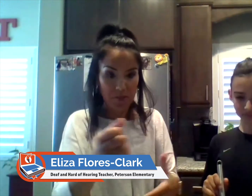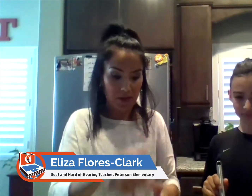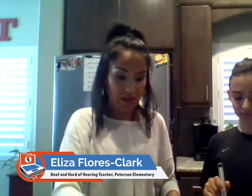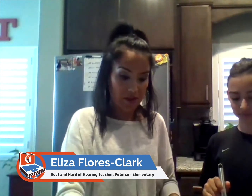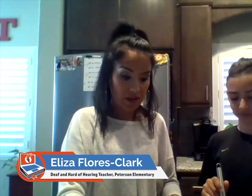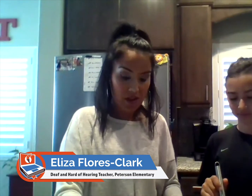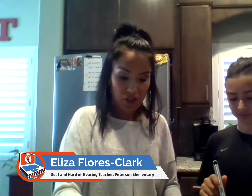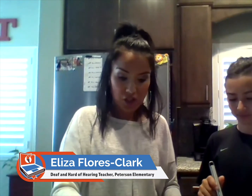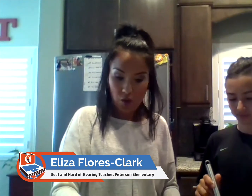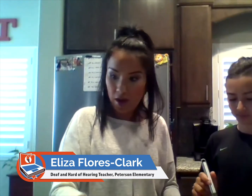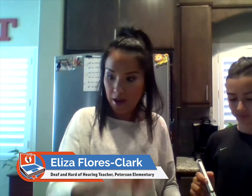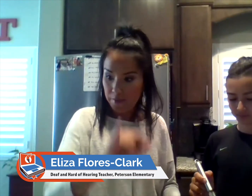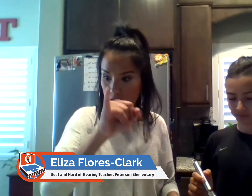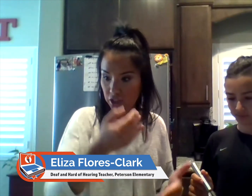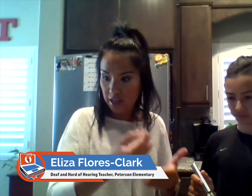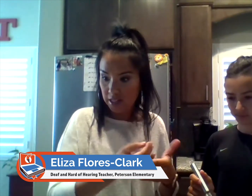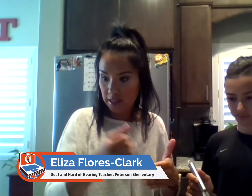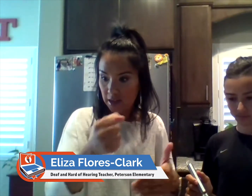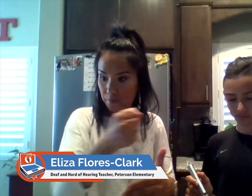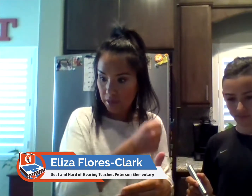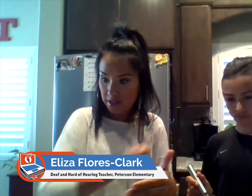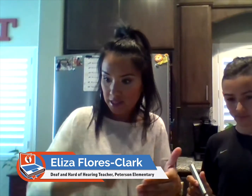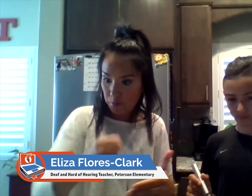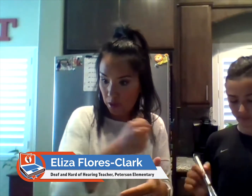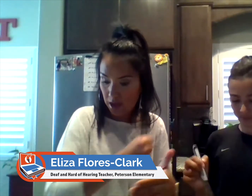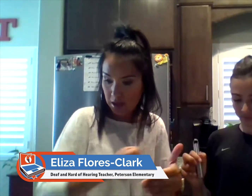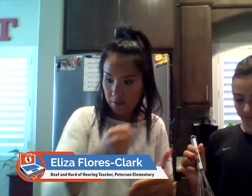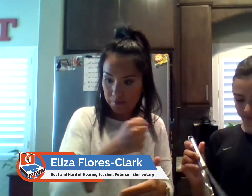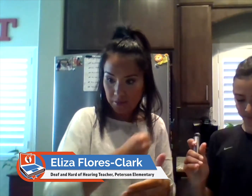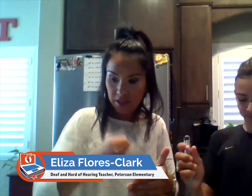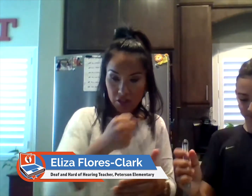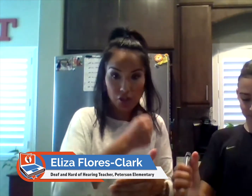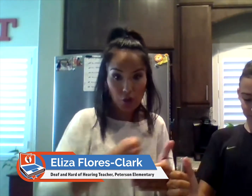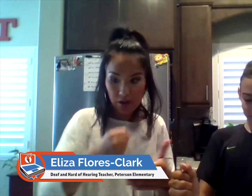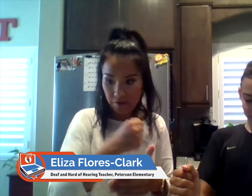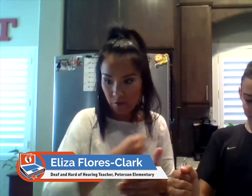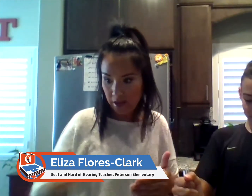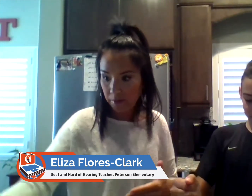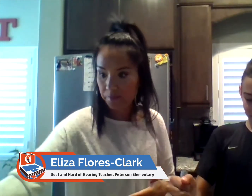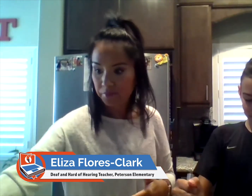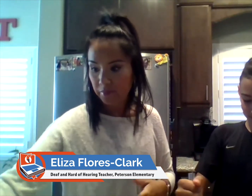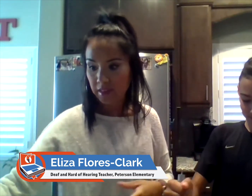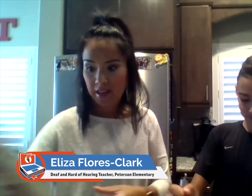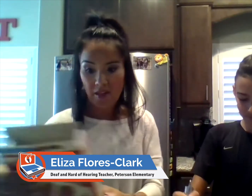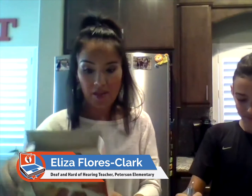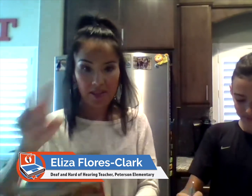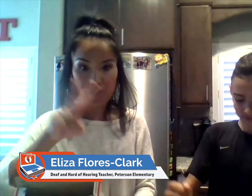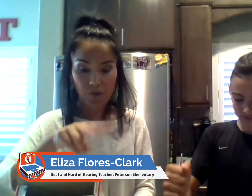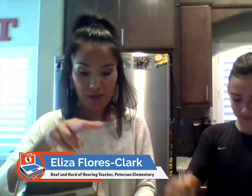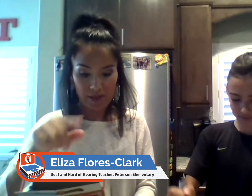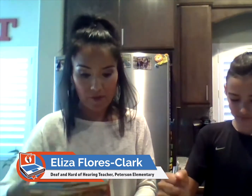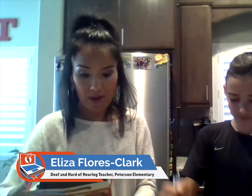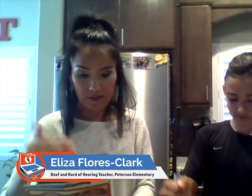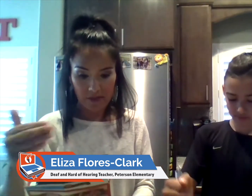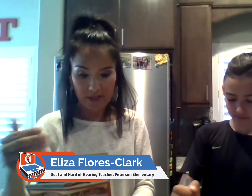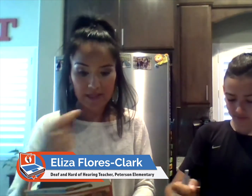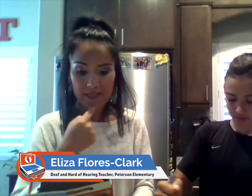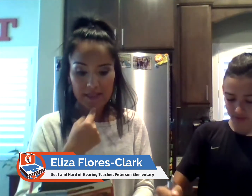spilling. So Jaden's gonna stir it for me. And then let's read the rest of this. It says,